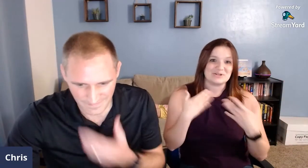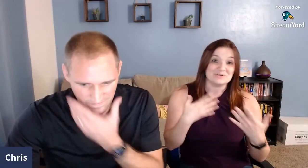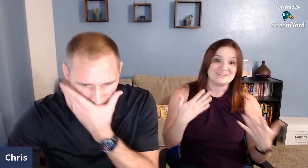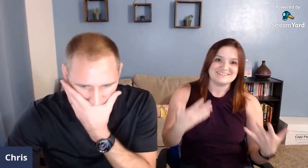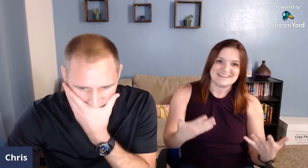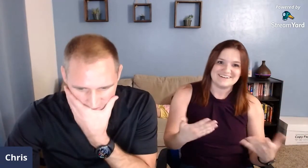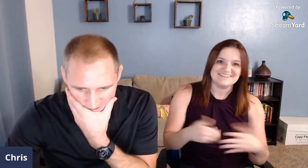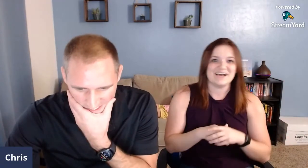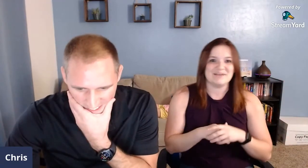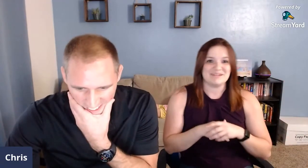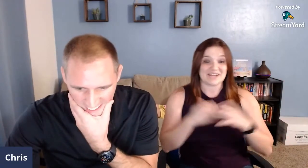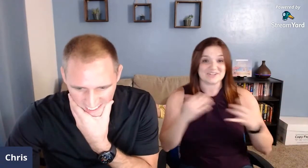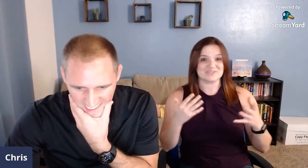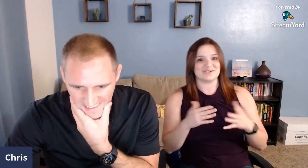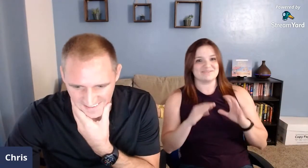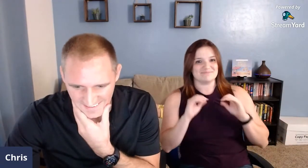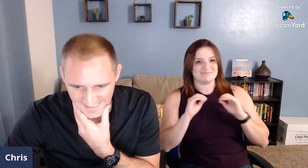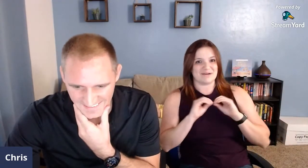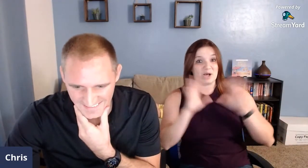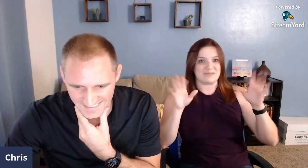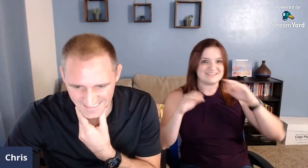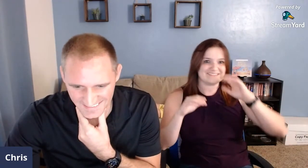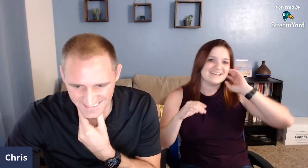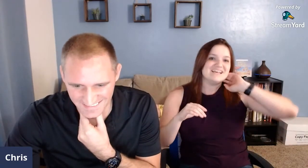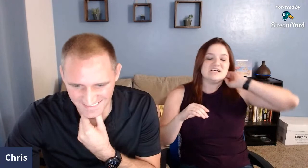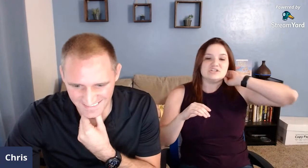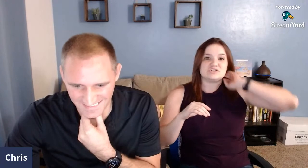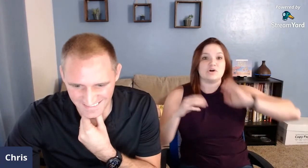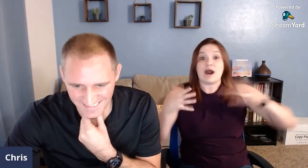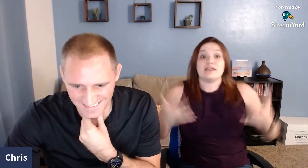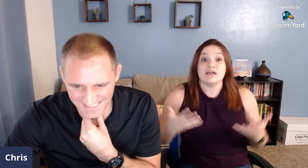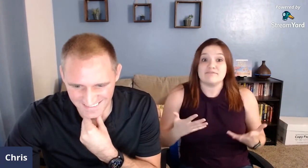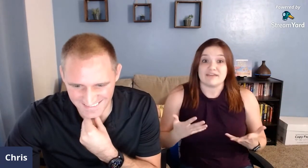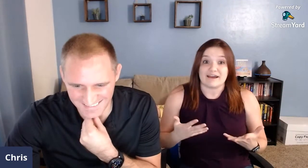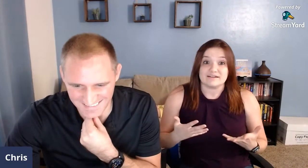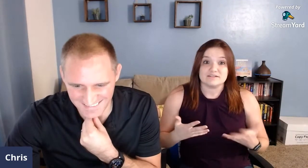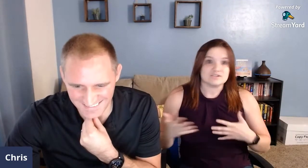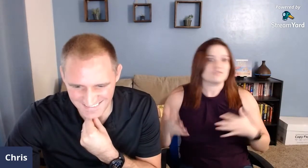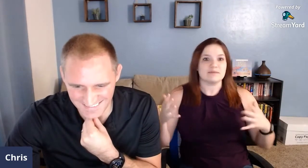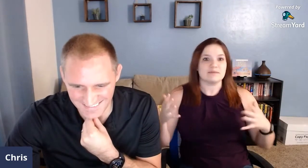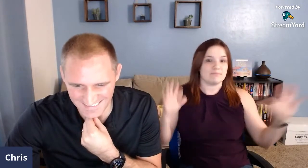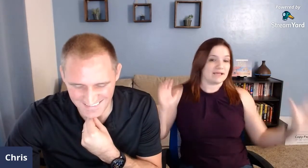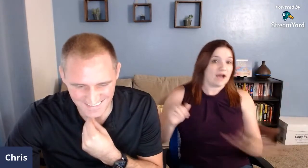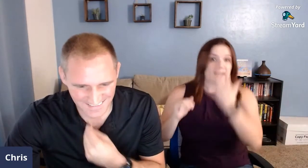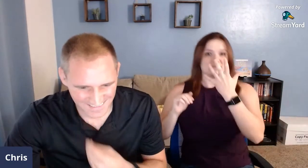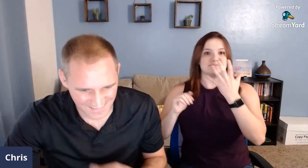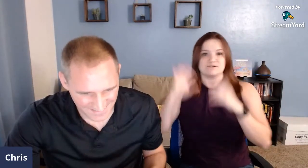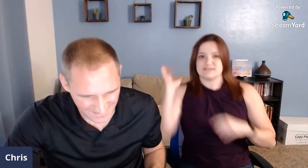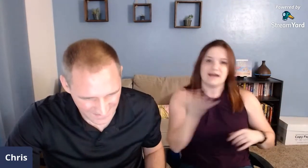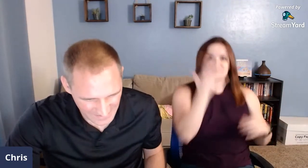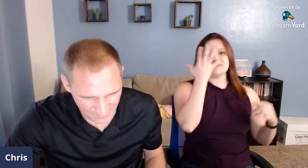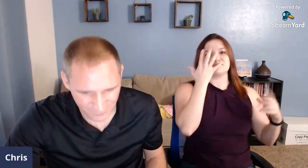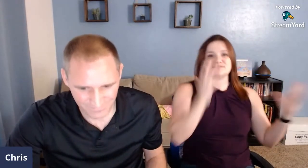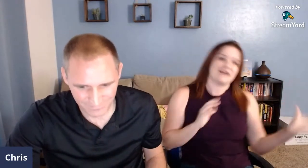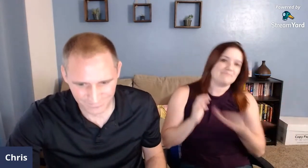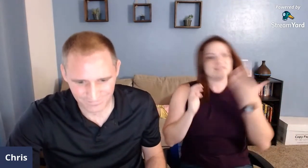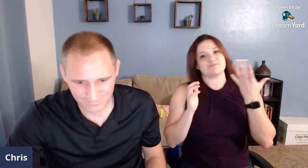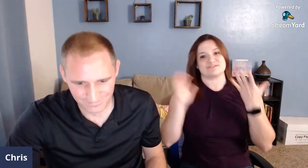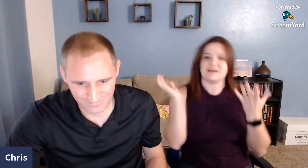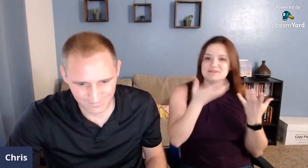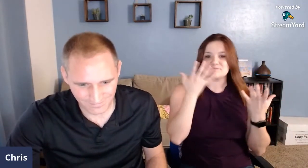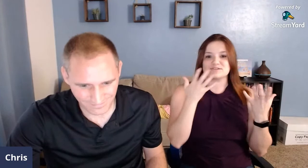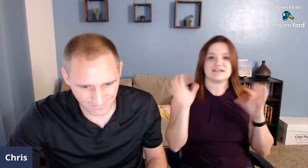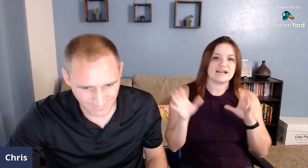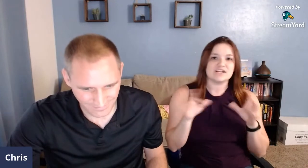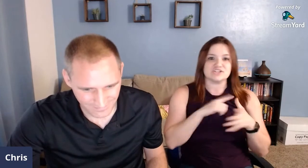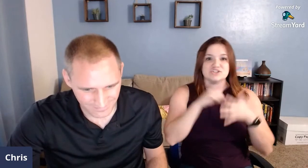sure you can tell. I'm an extrovert by all means. So I love that. So for me, I'm like, I'm this person, I'm this person, I'm this